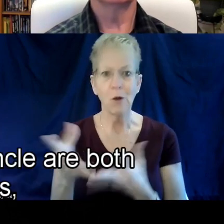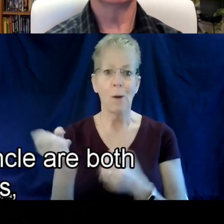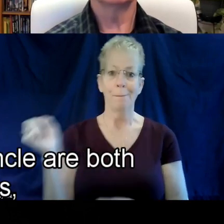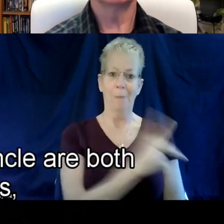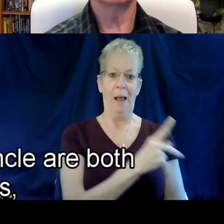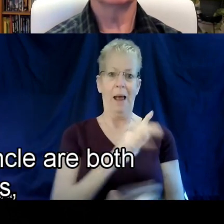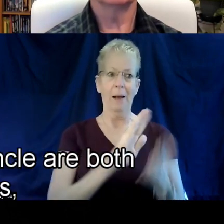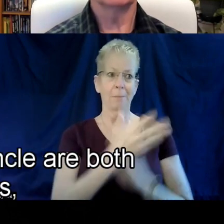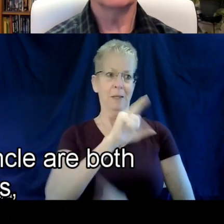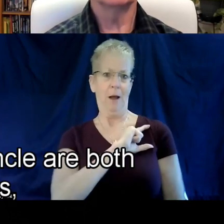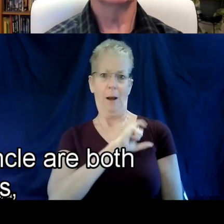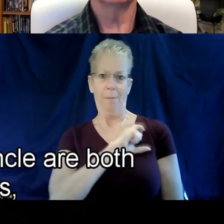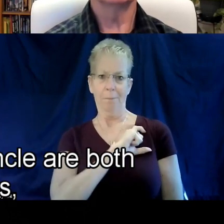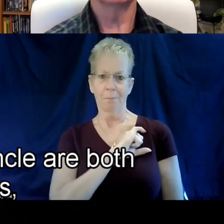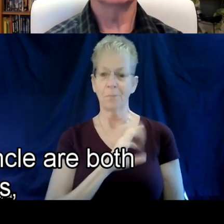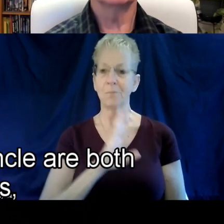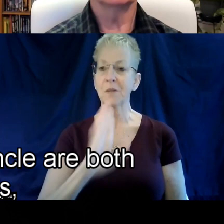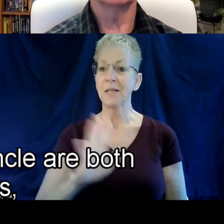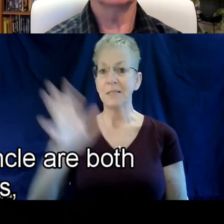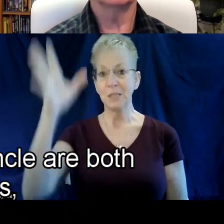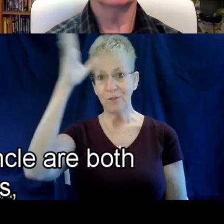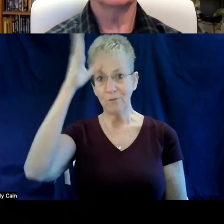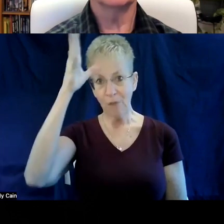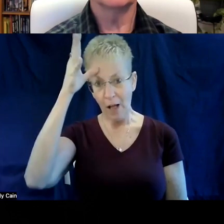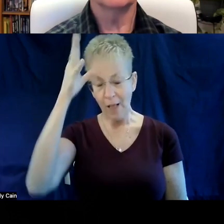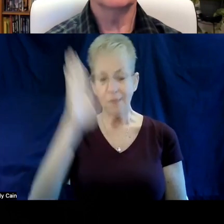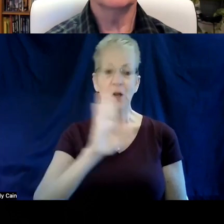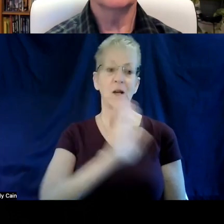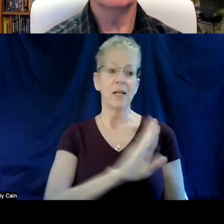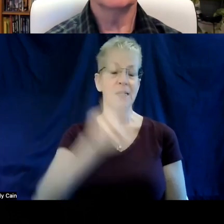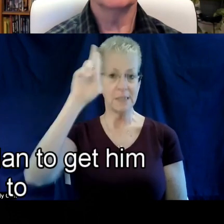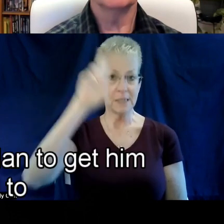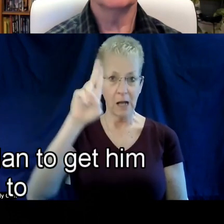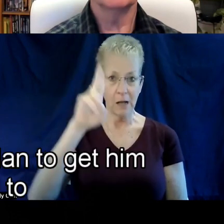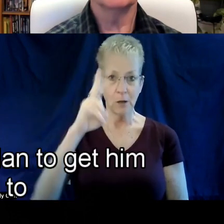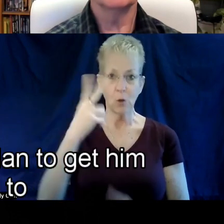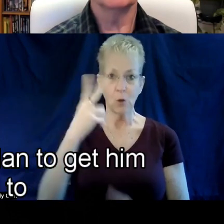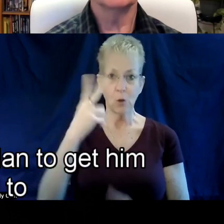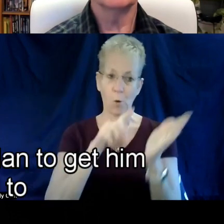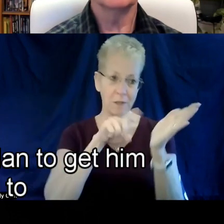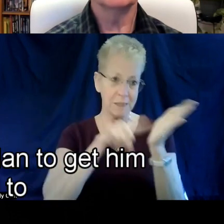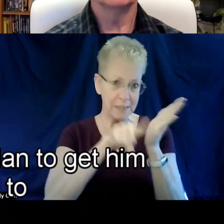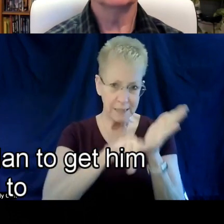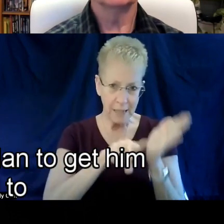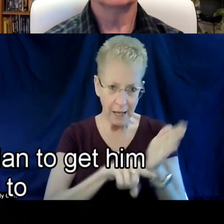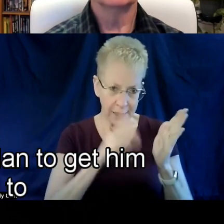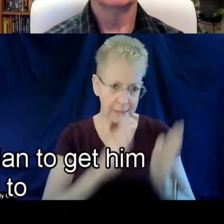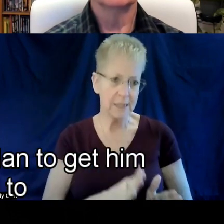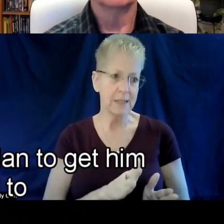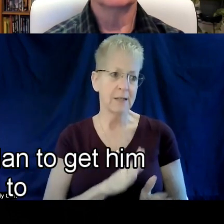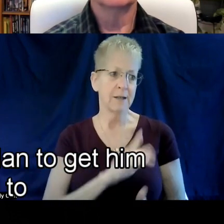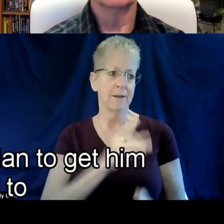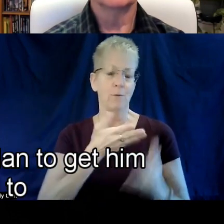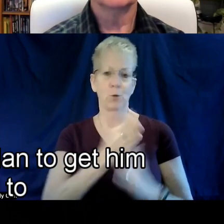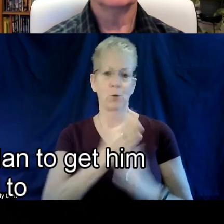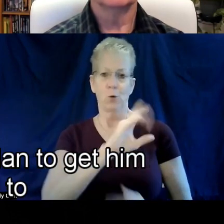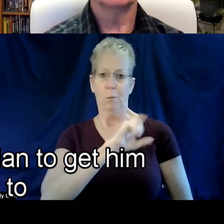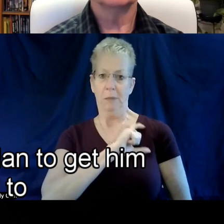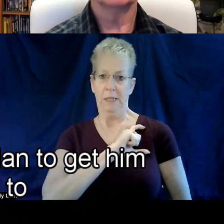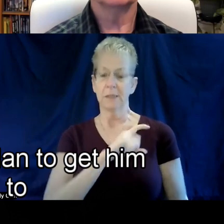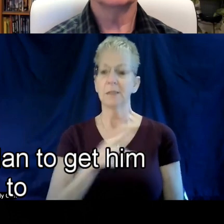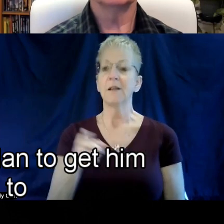Yeah. His father and his uncle are both detectives, and they work up a plan to get